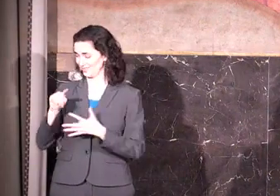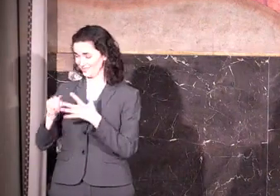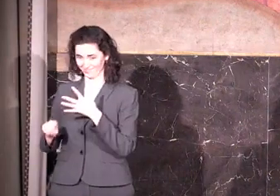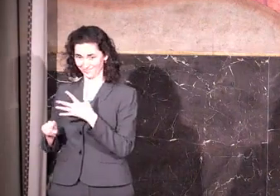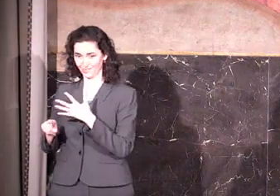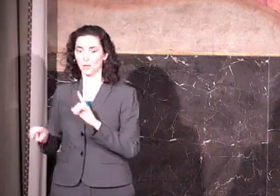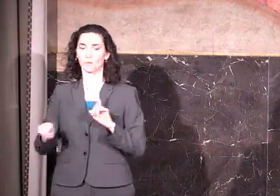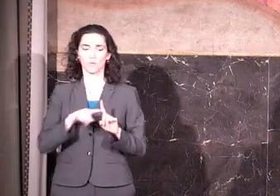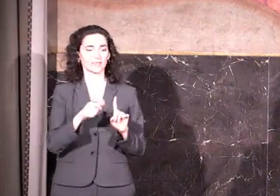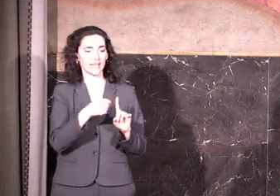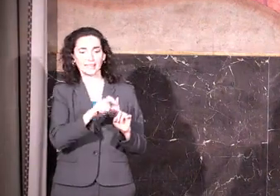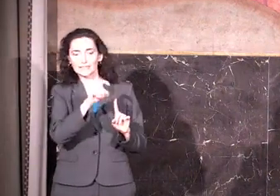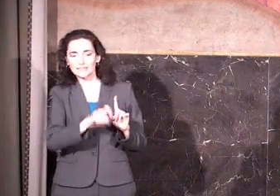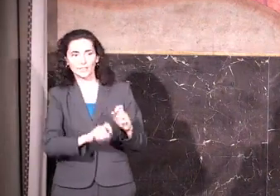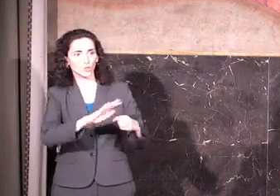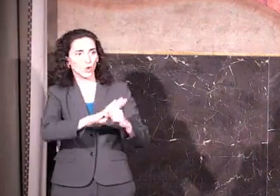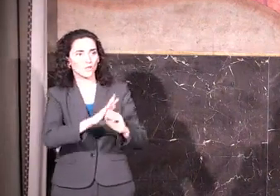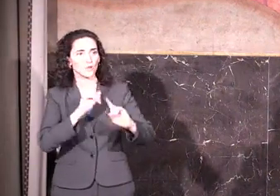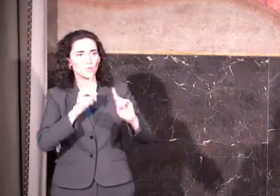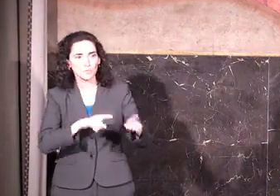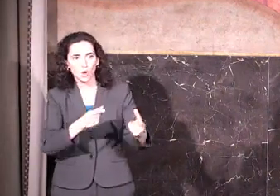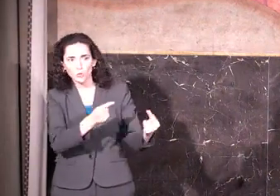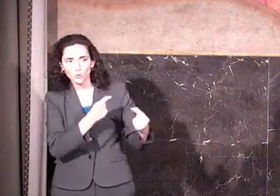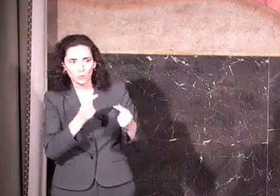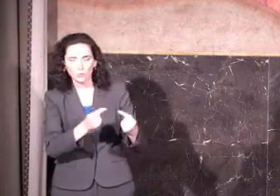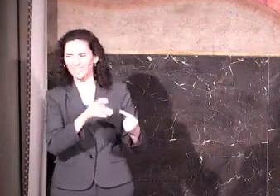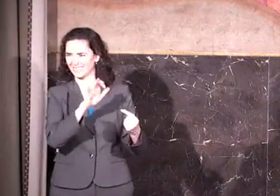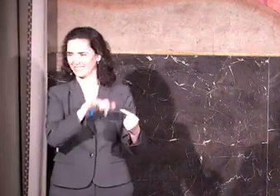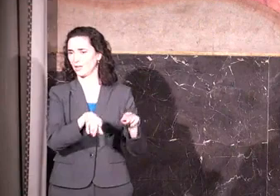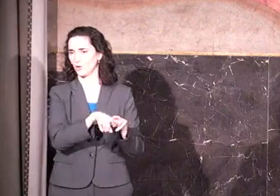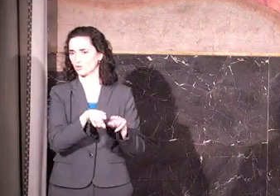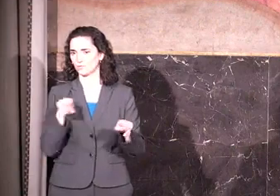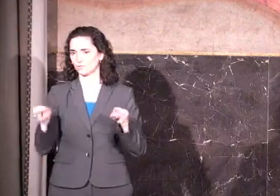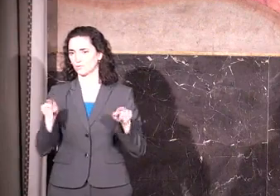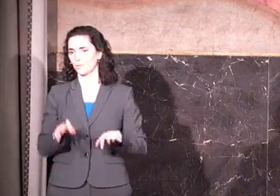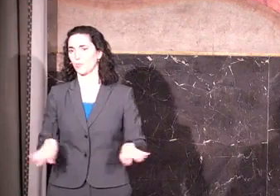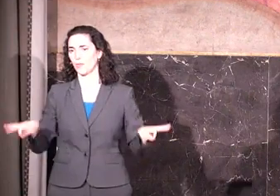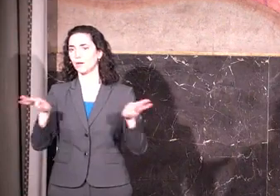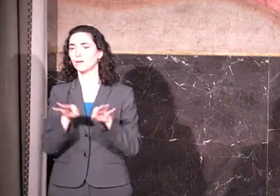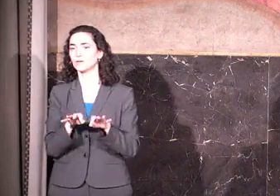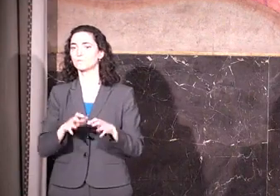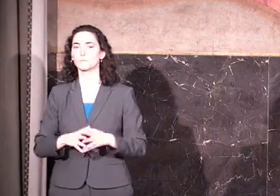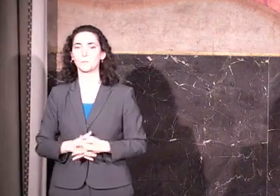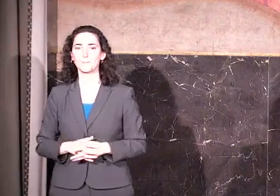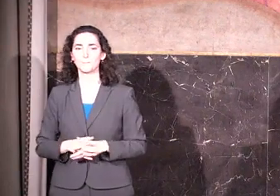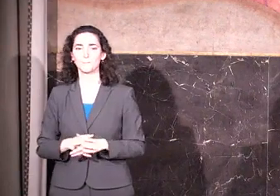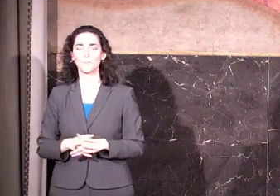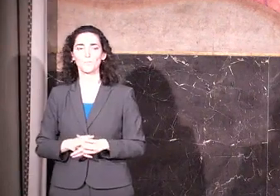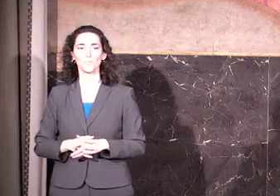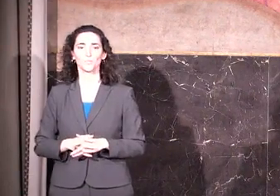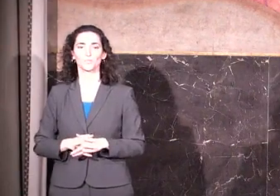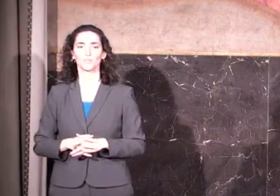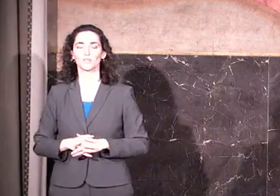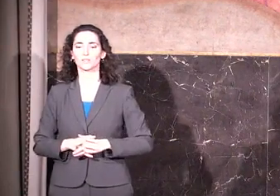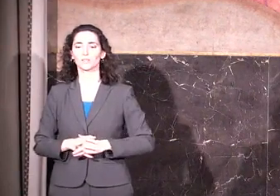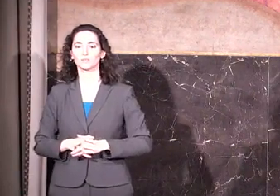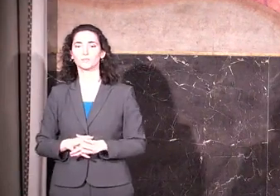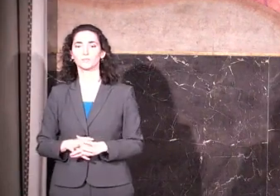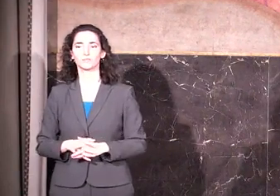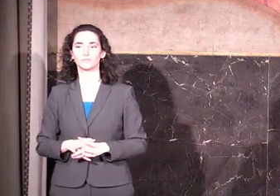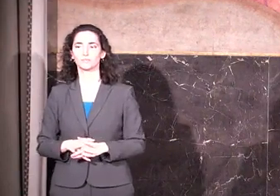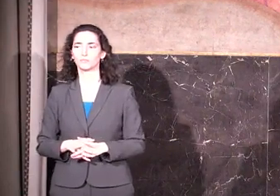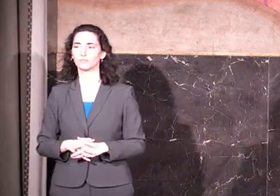health emergency, the coronavirus crisis. As I've mentioned to you before, we've always had